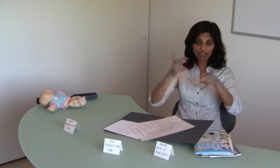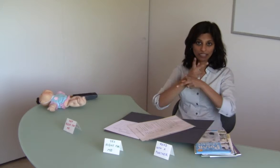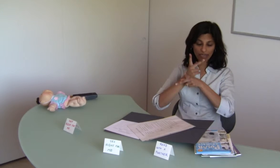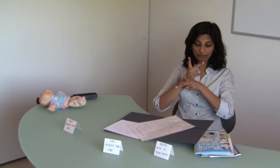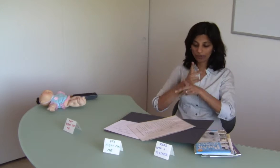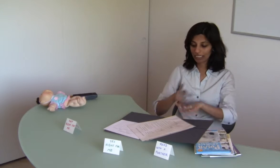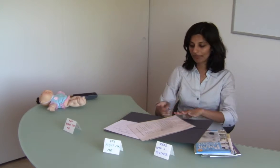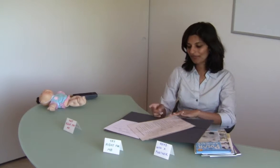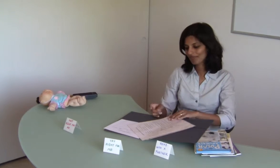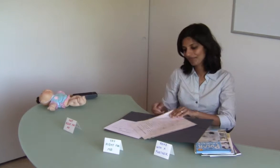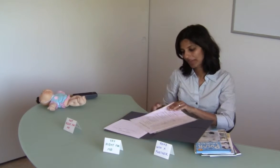title carefully.